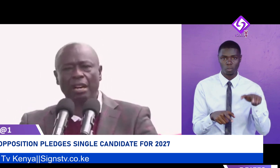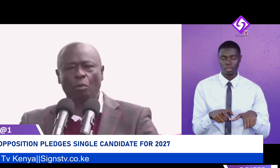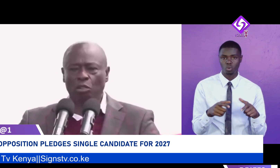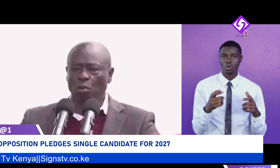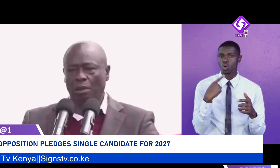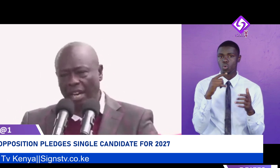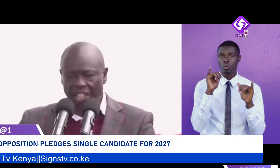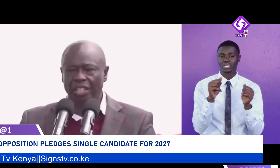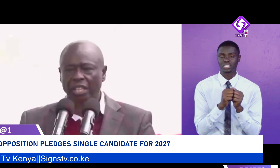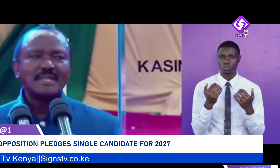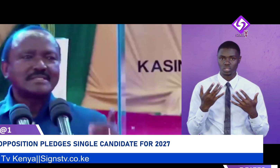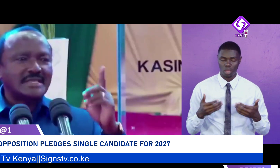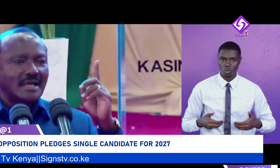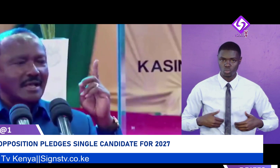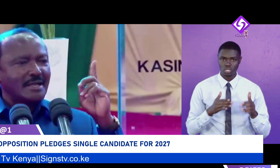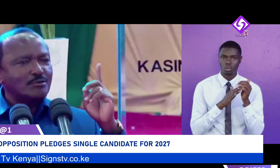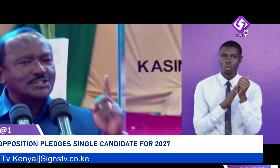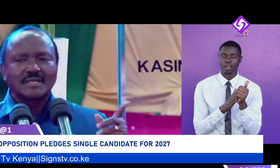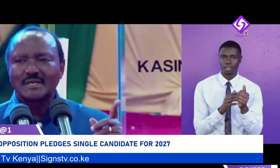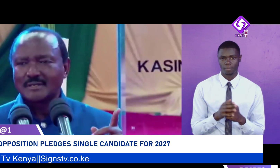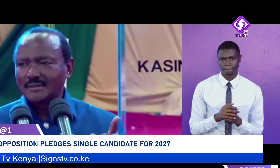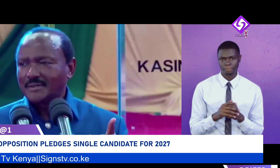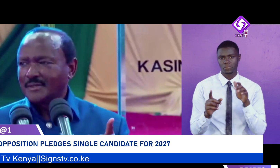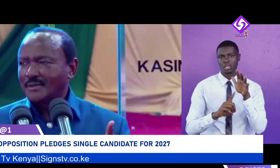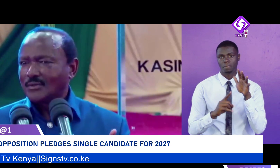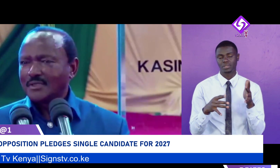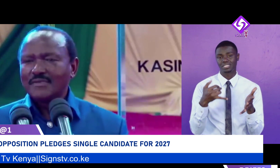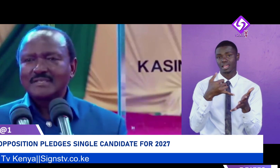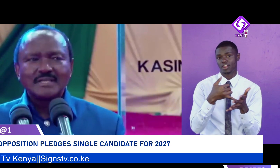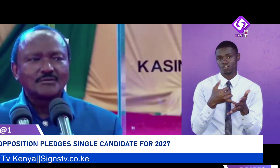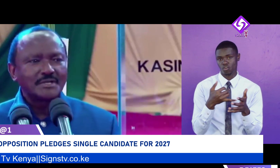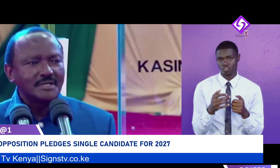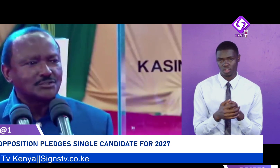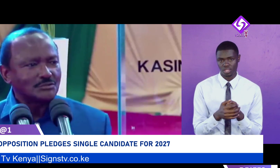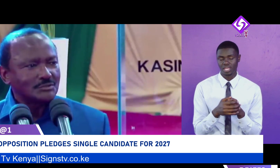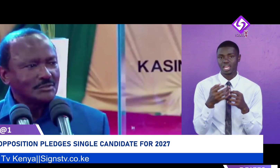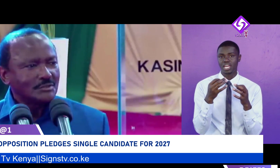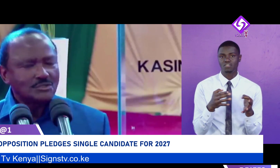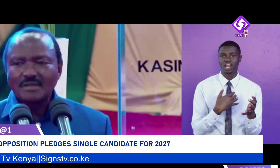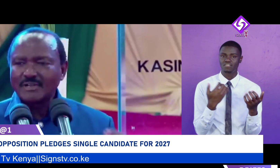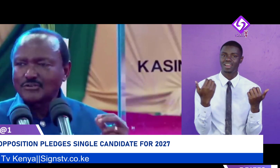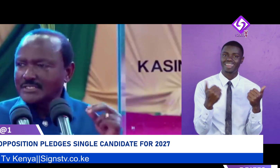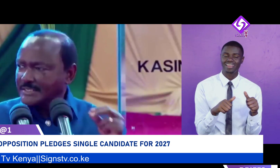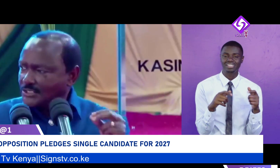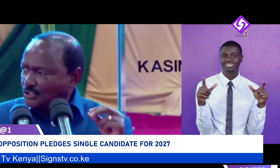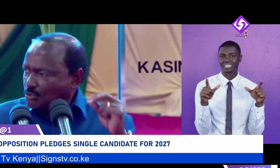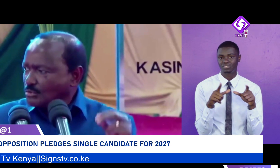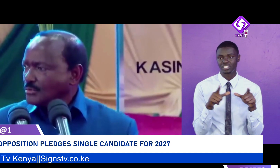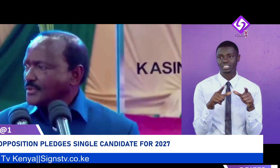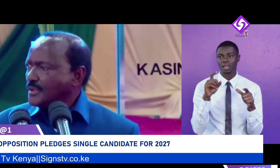vijana wetu wanawaguide. Minister anayehusika, if he has any credentials, should have addressed this issue.